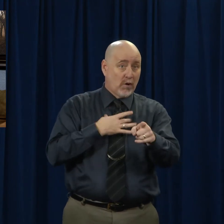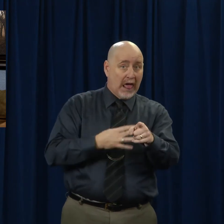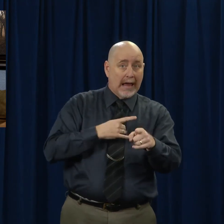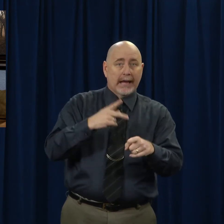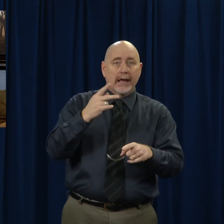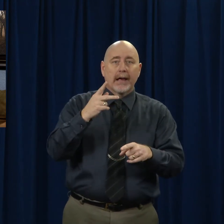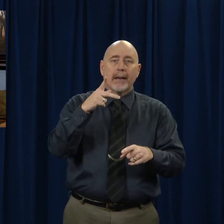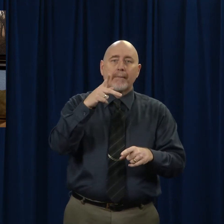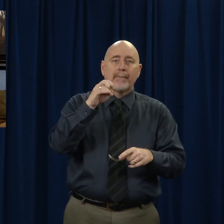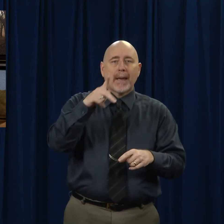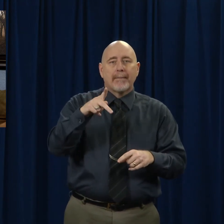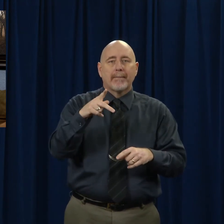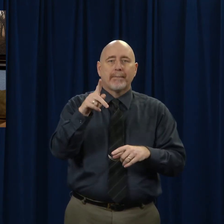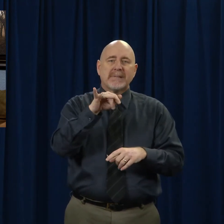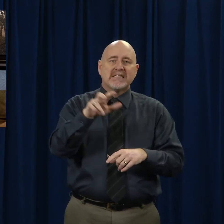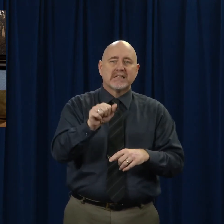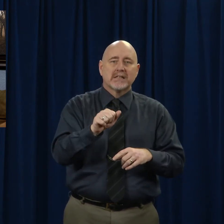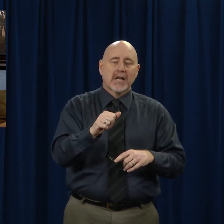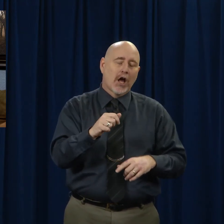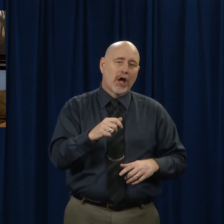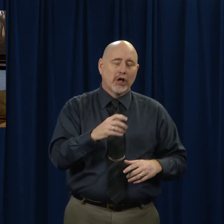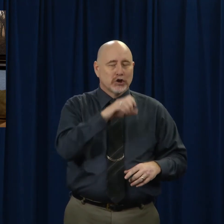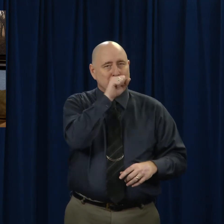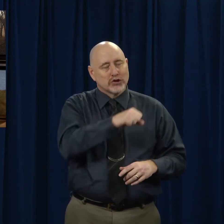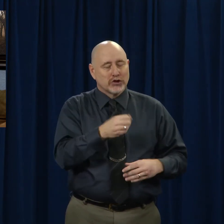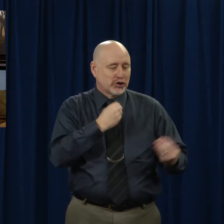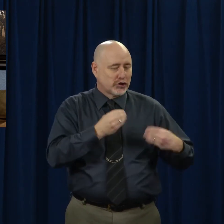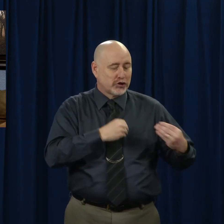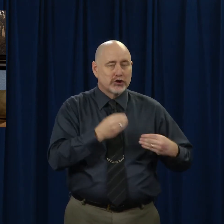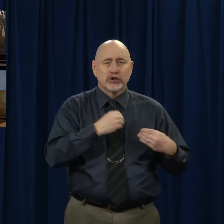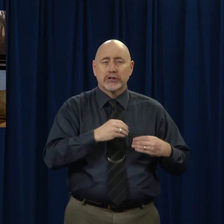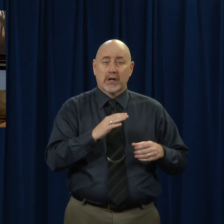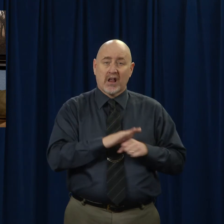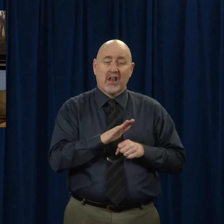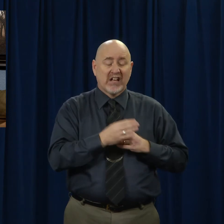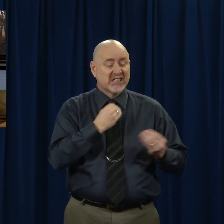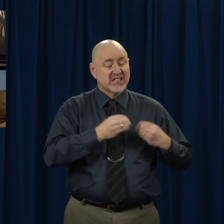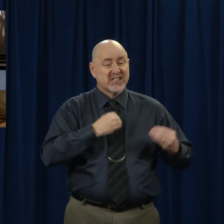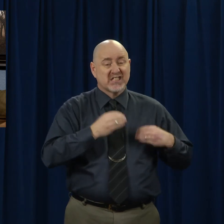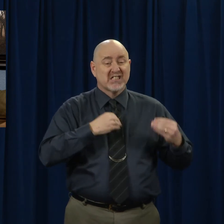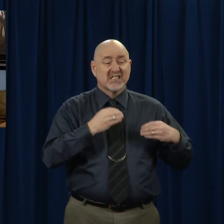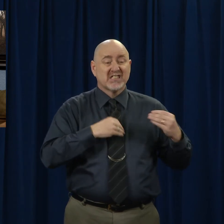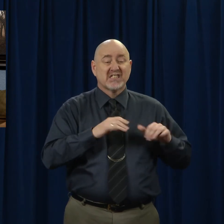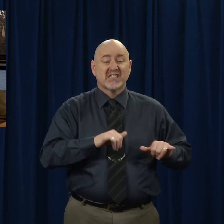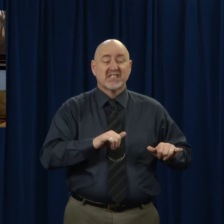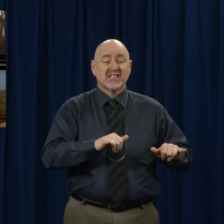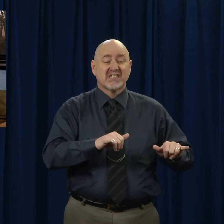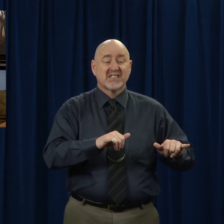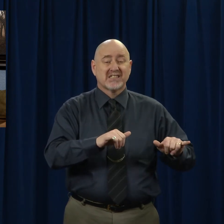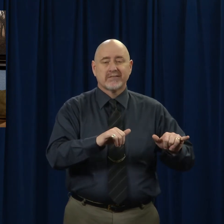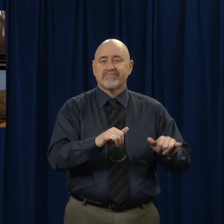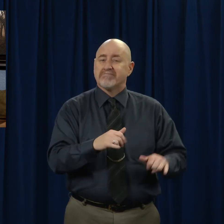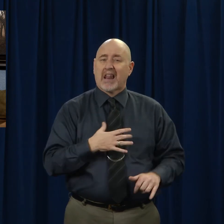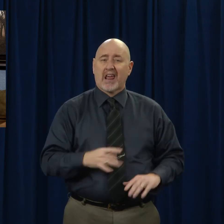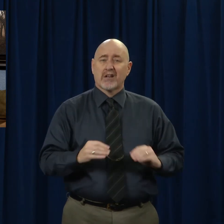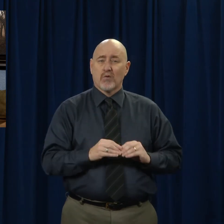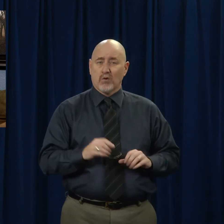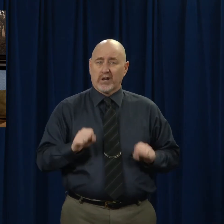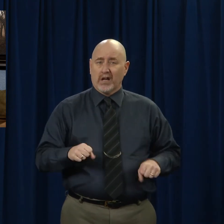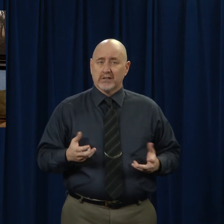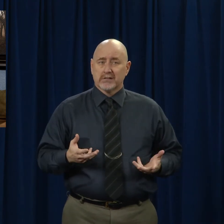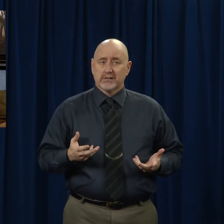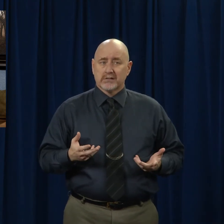like pepperoni pizza, and you really love it. I suppose you could eat enough of that, though, that you just no longer found it appealing at